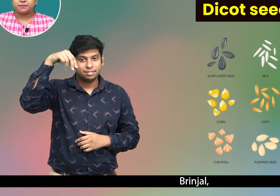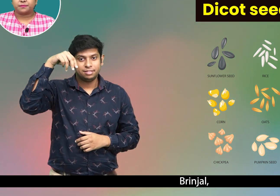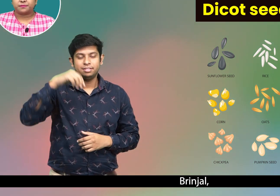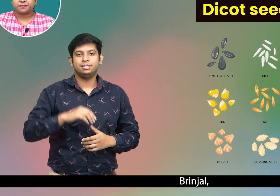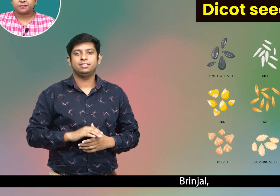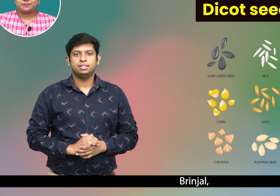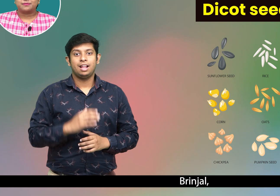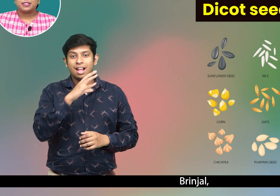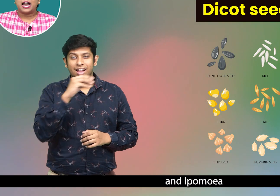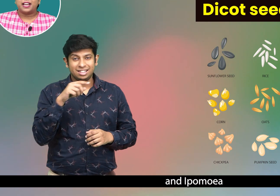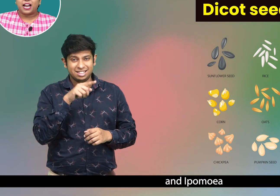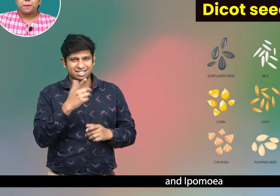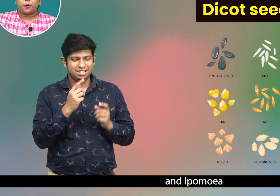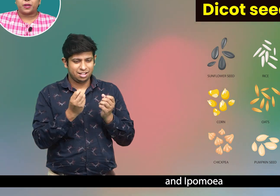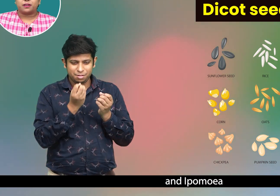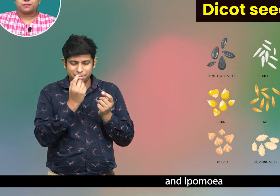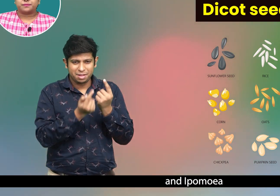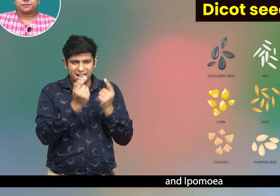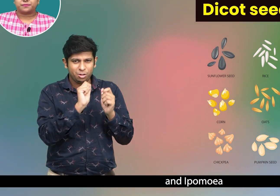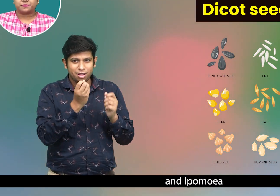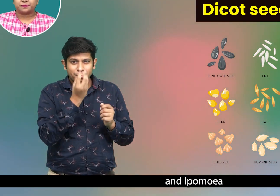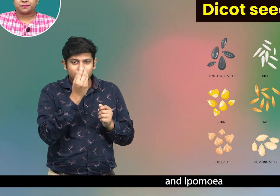brinjal and ipomia.